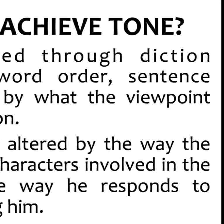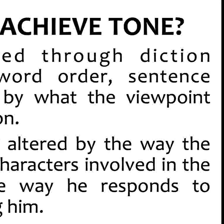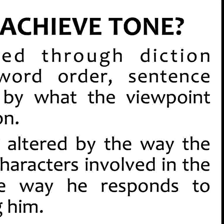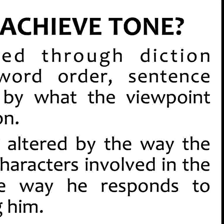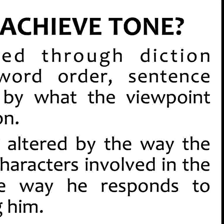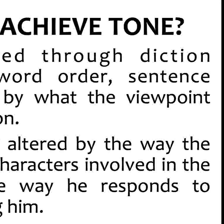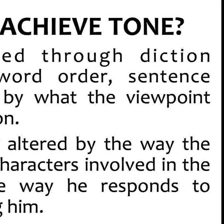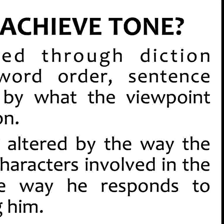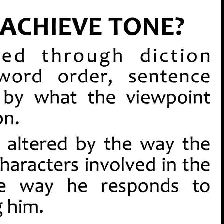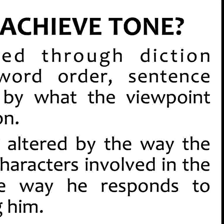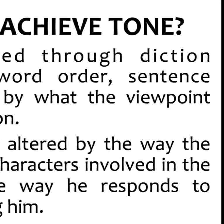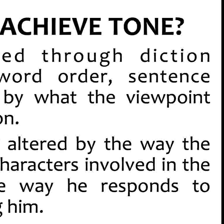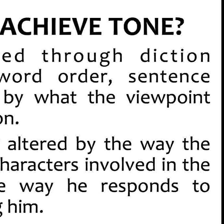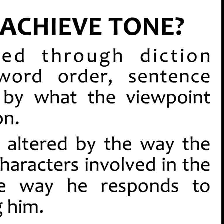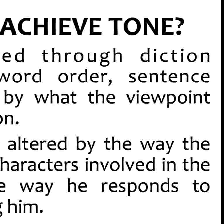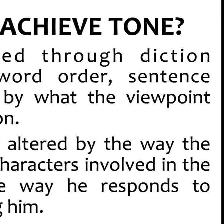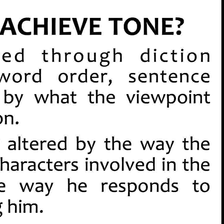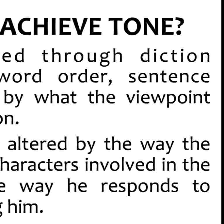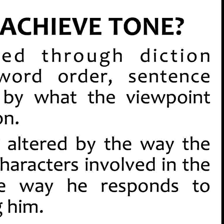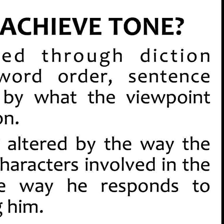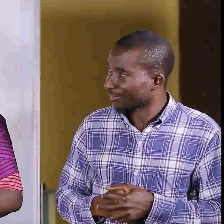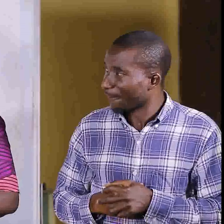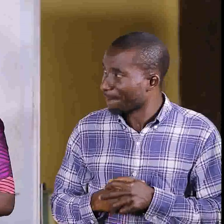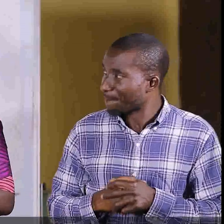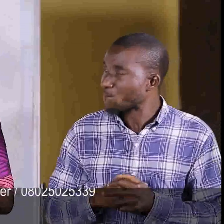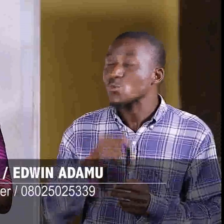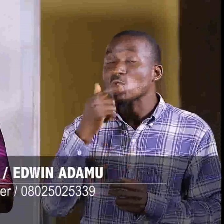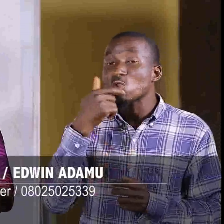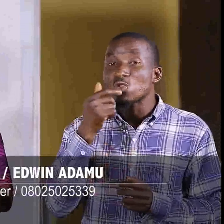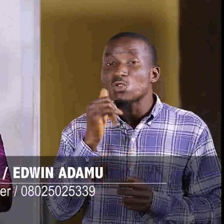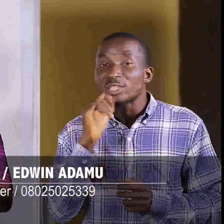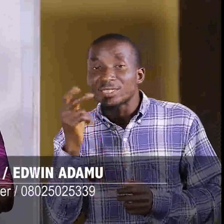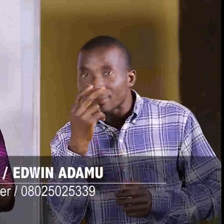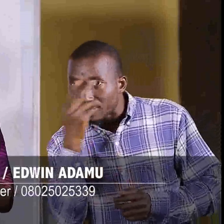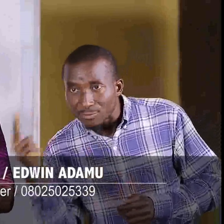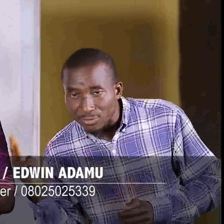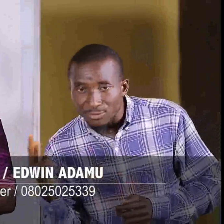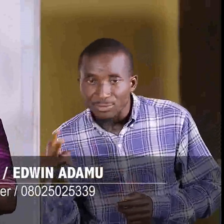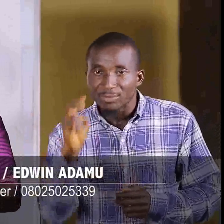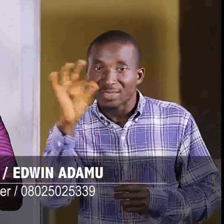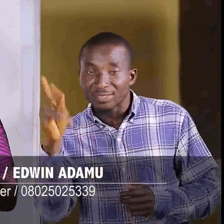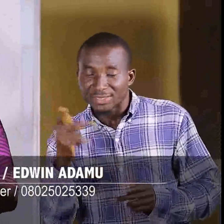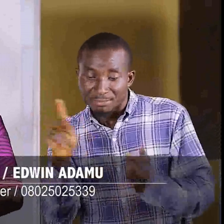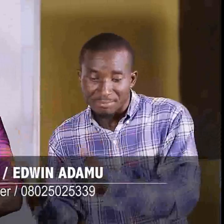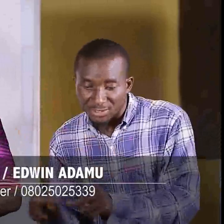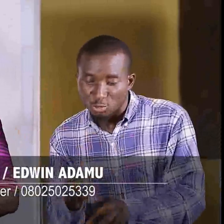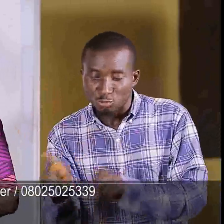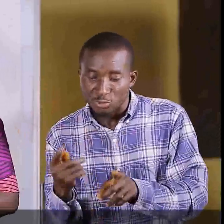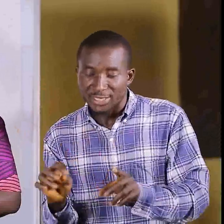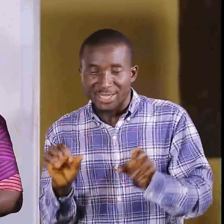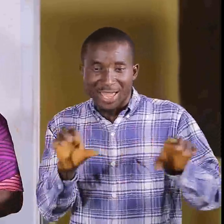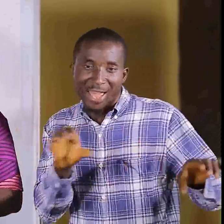And by what the viewpoint character focuses on. Who is the viewpoint character? The person doing the